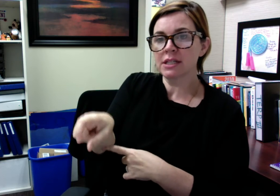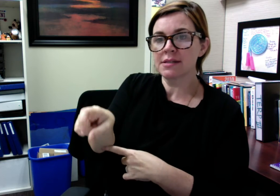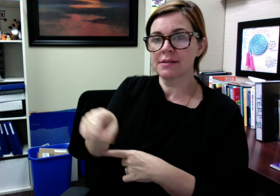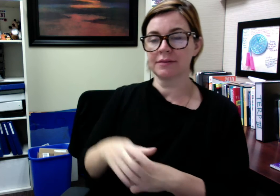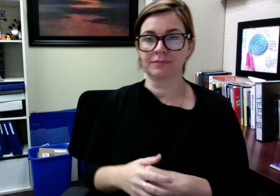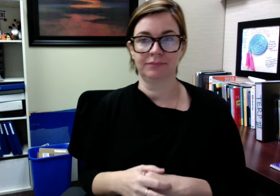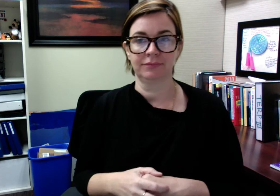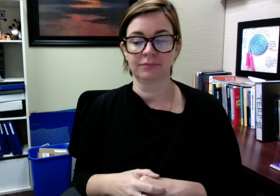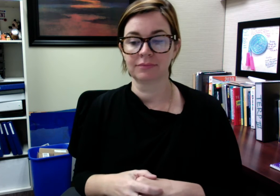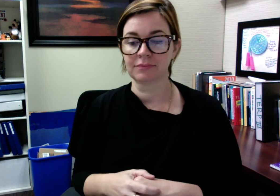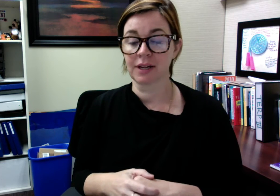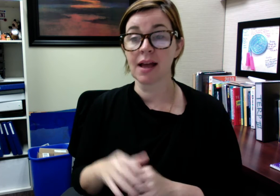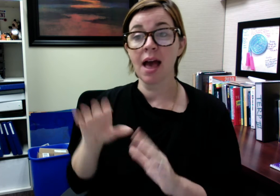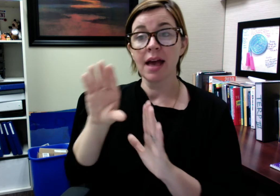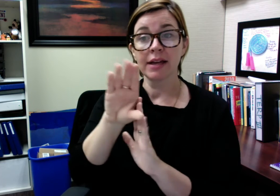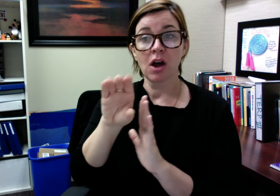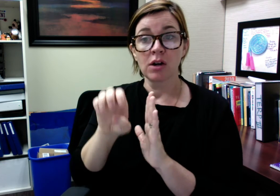A code of ethic provides